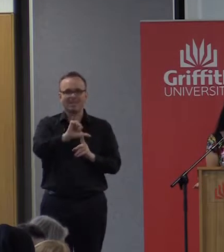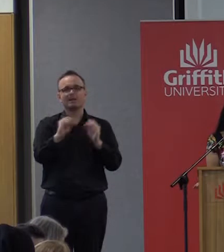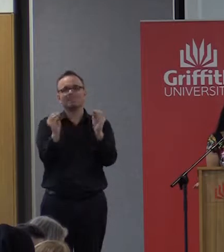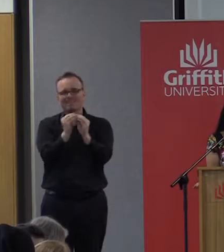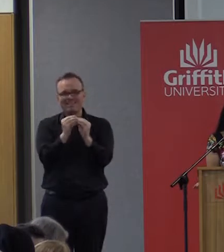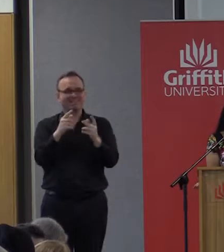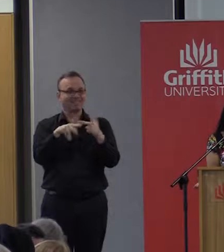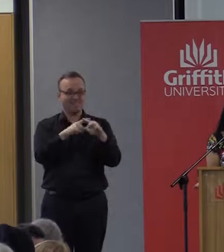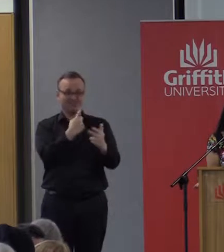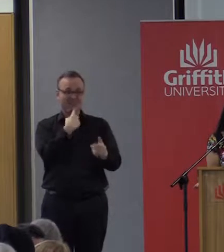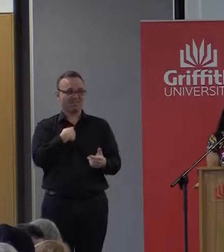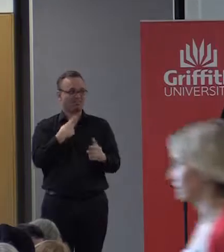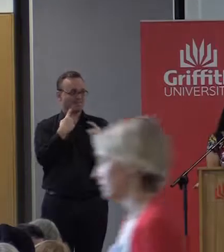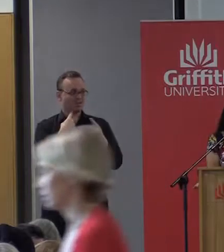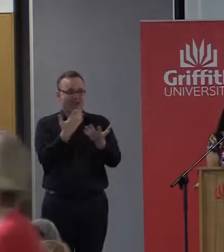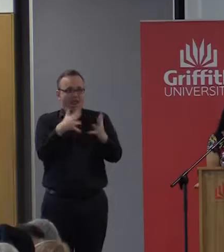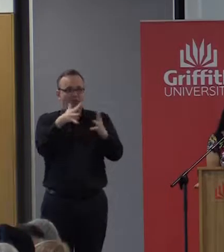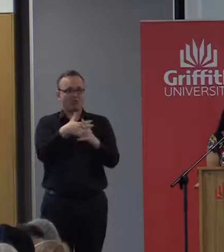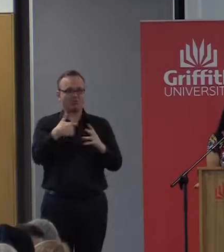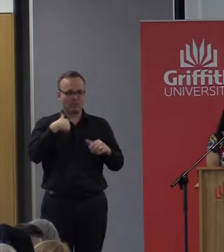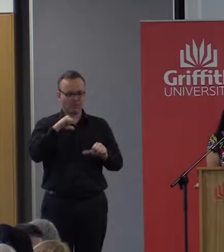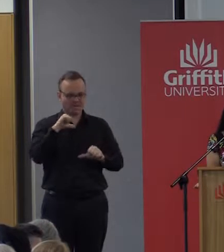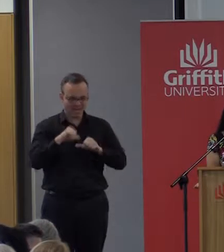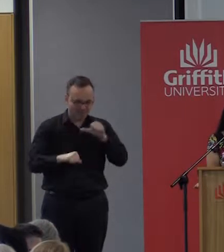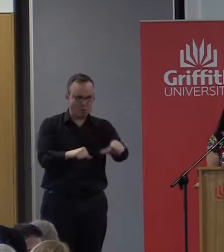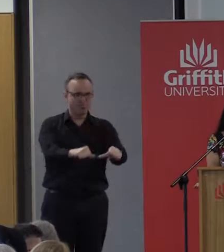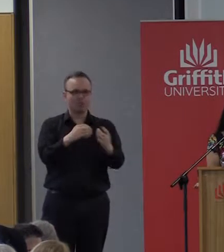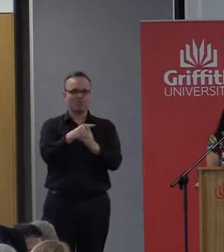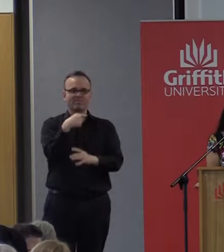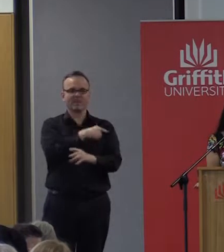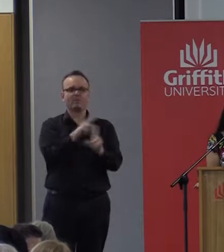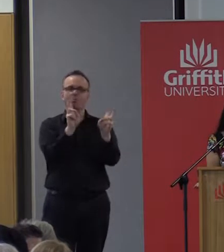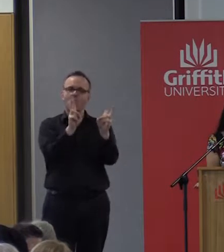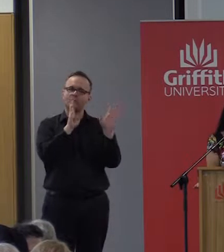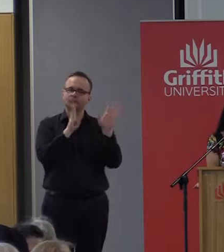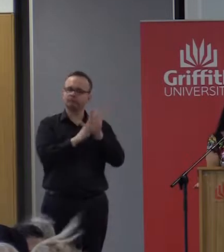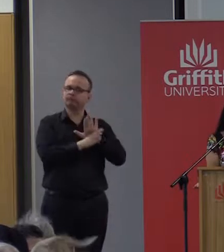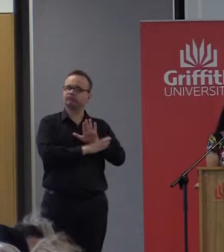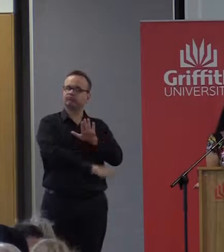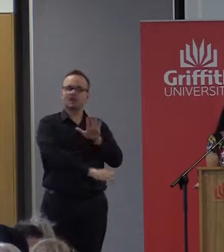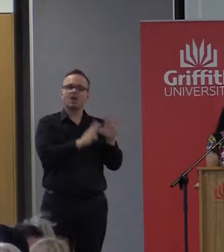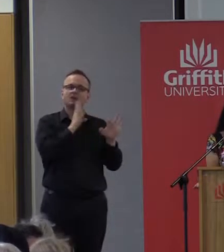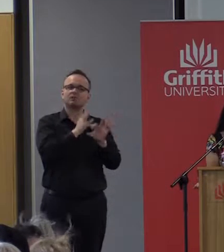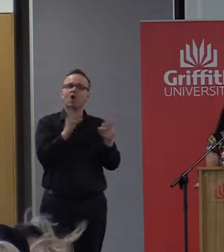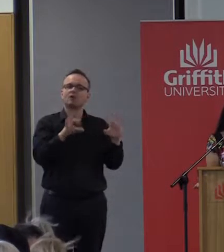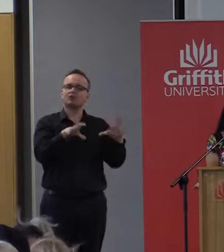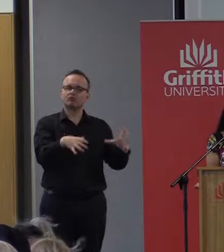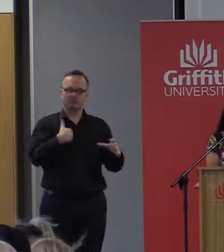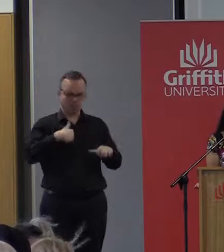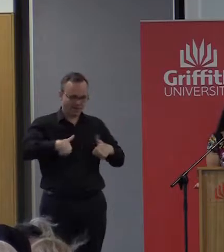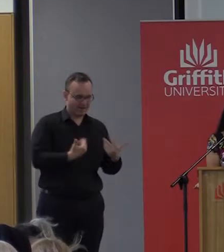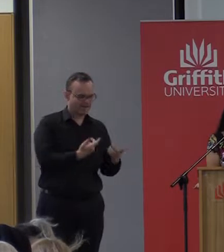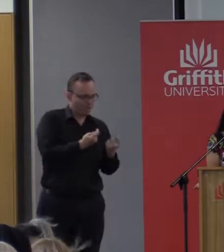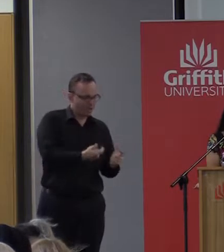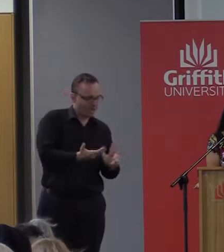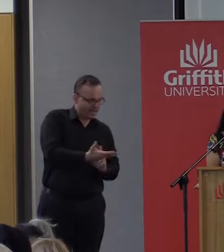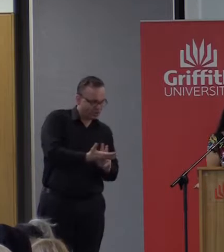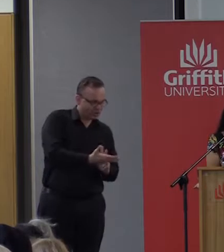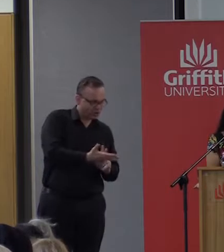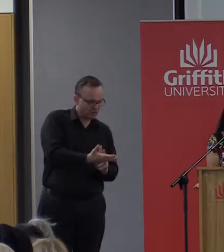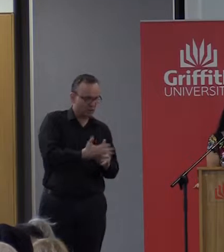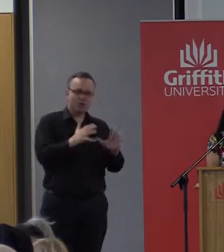any advice on how we move forward with this silent group and provide the early intervention required so that we